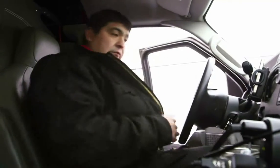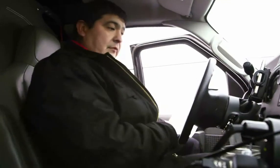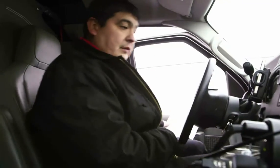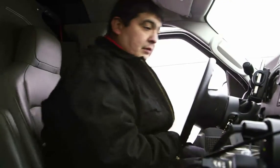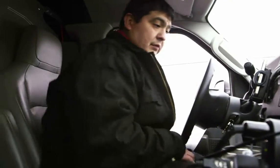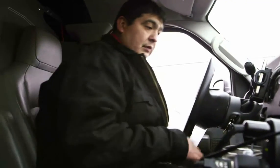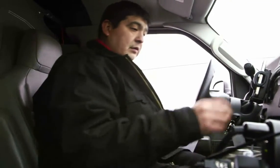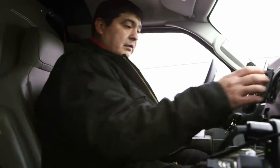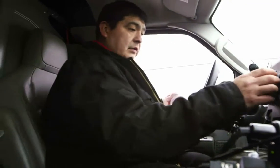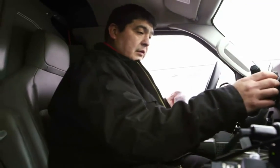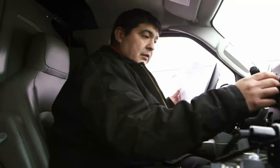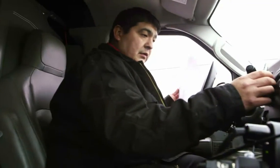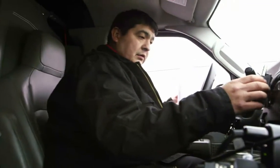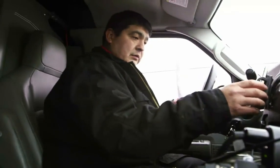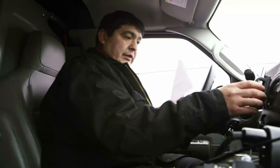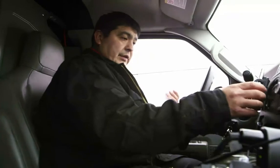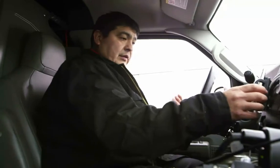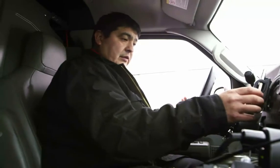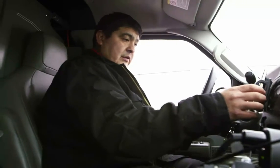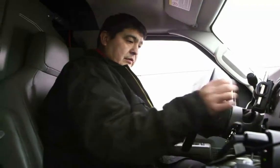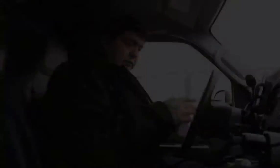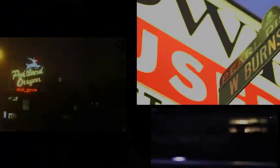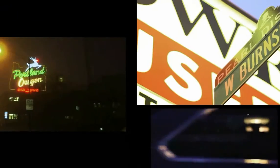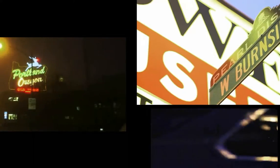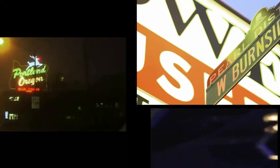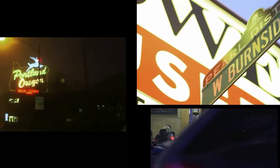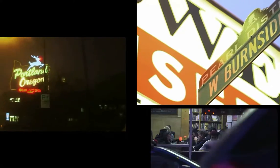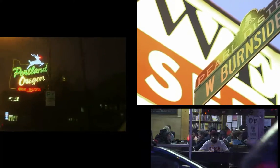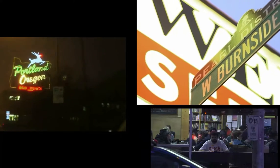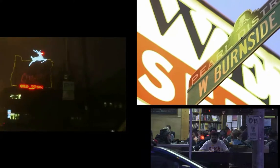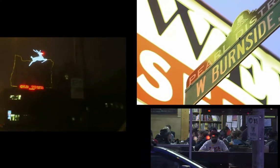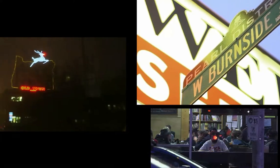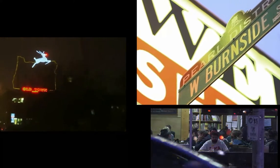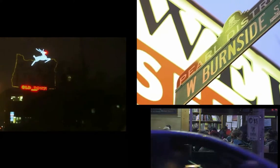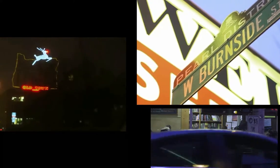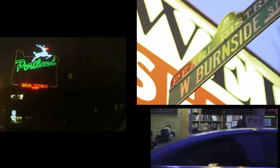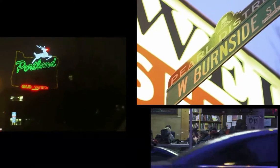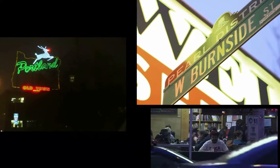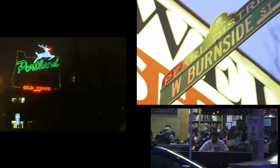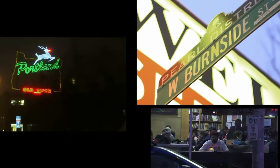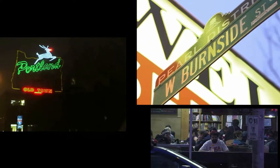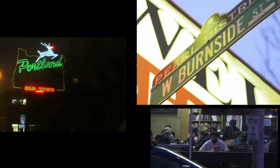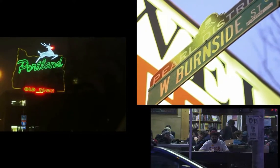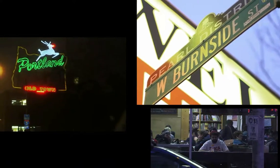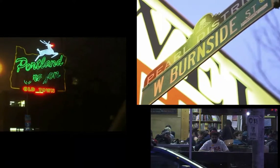That opens up the doors to trust. My name is Canyon. I'm a technician here in Portland, Oregon.